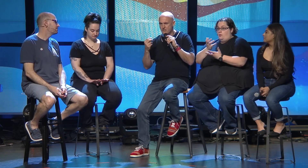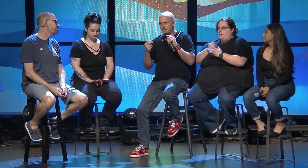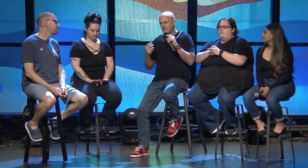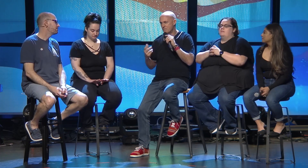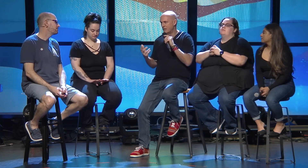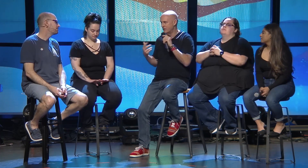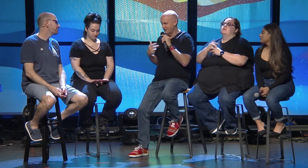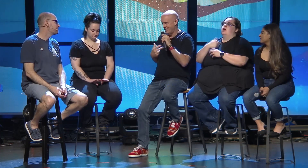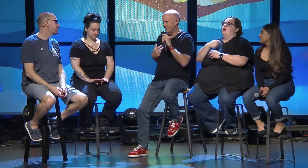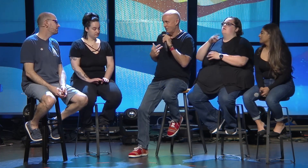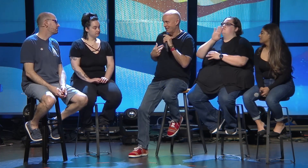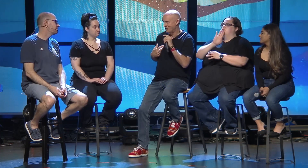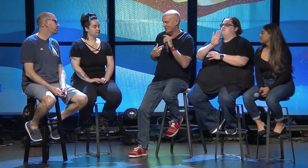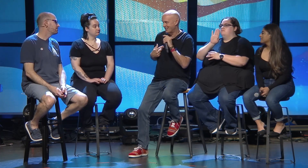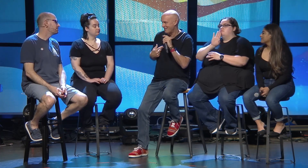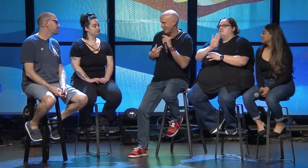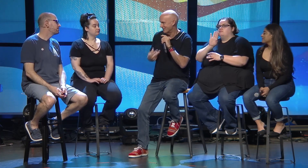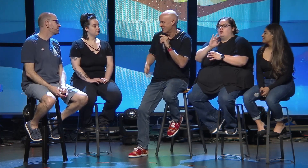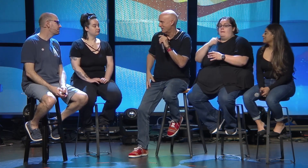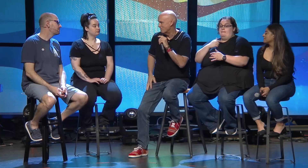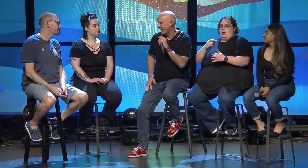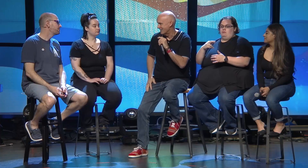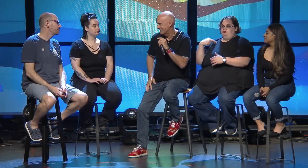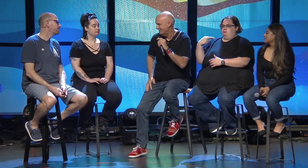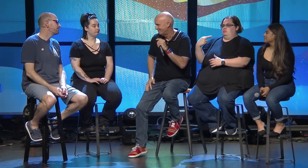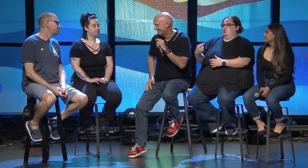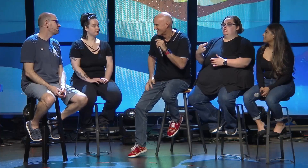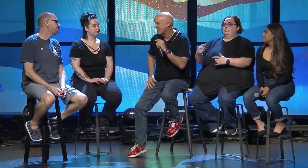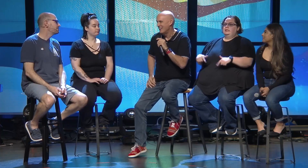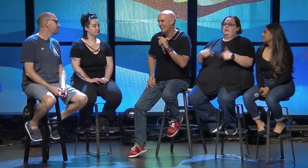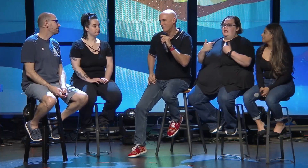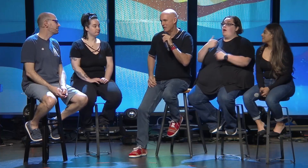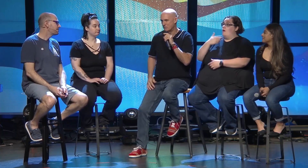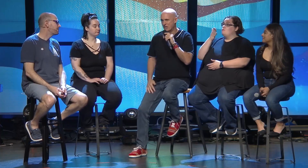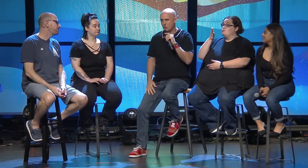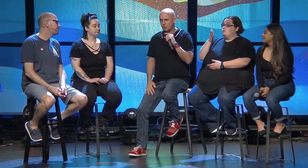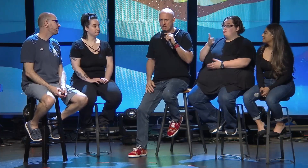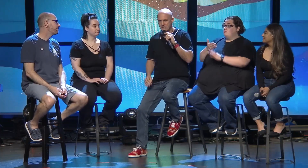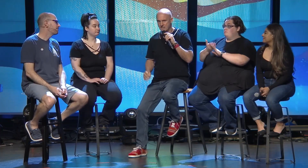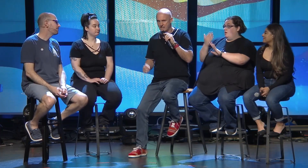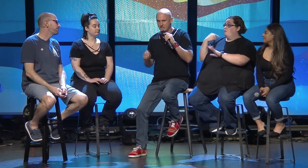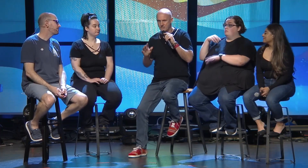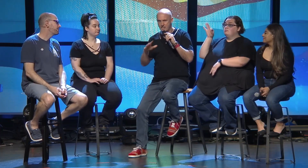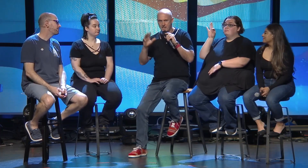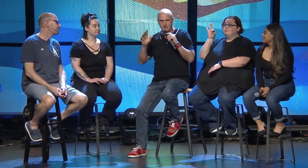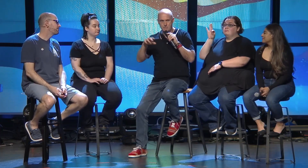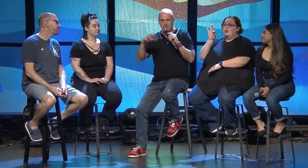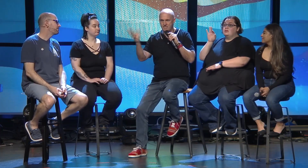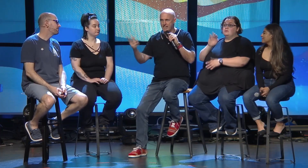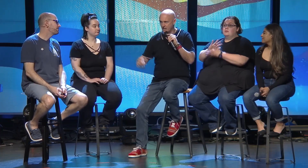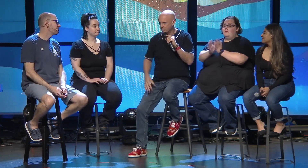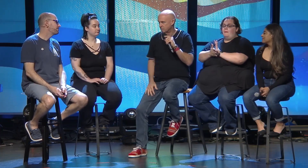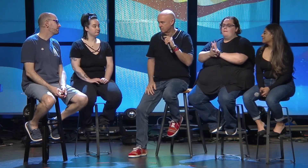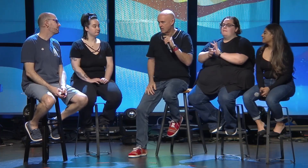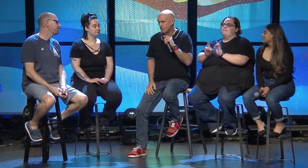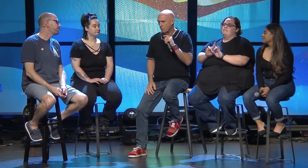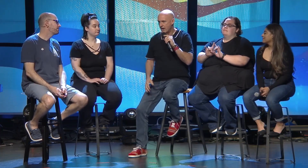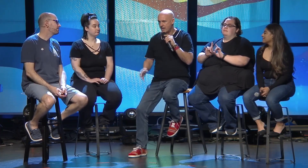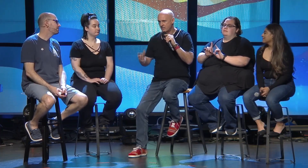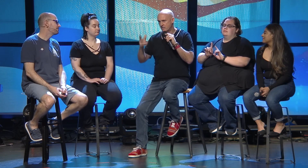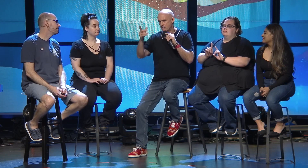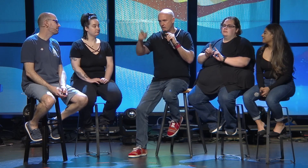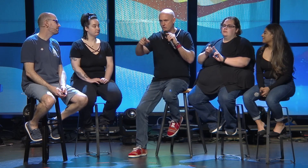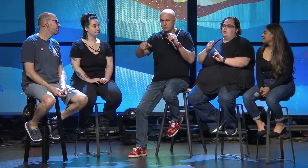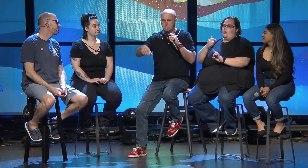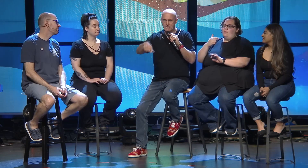very frustrated in my religious life. I was going to be a pastor. That was my goal because I couldn't stand everybody fighting.